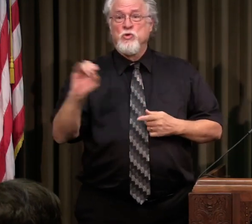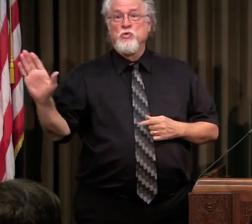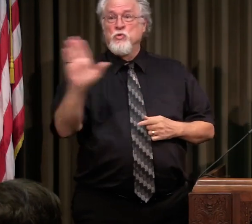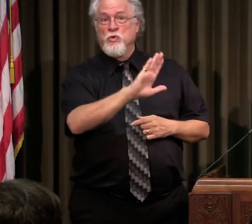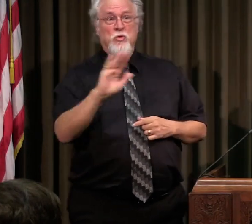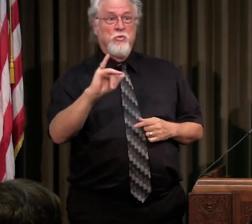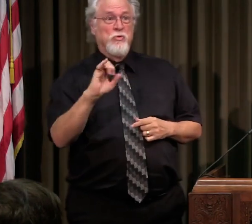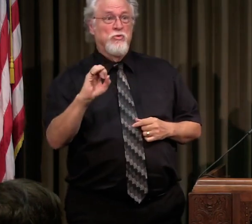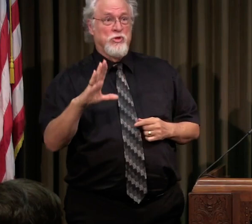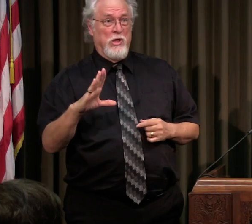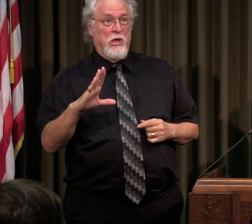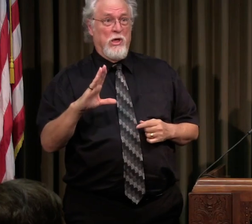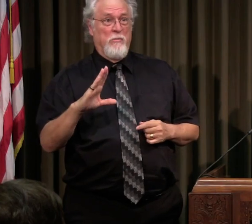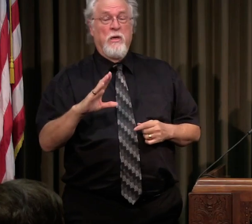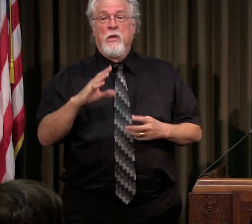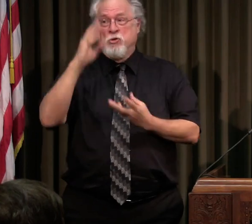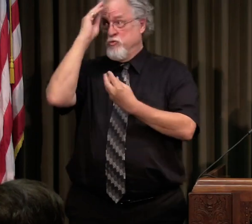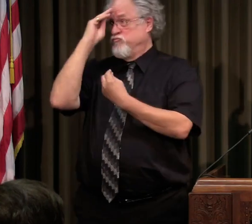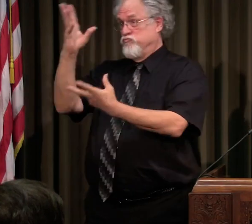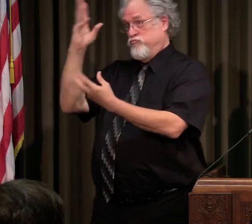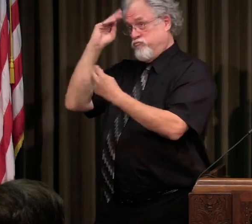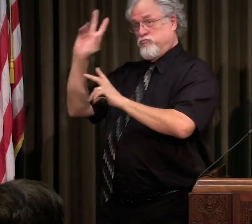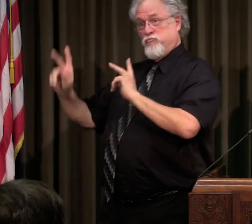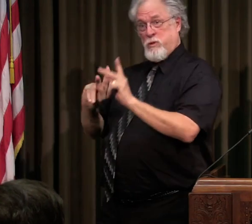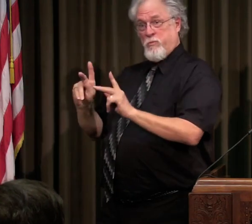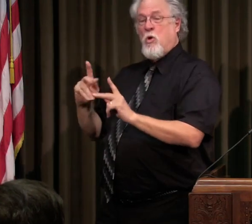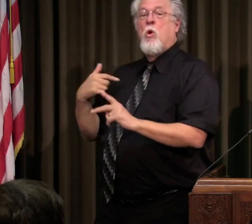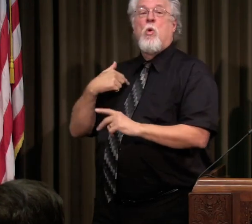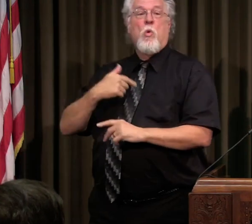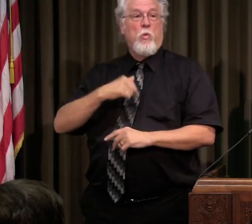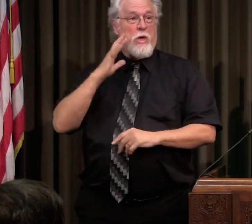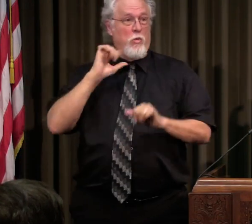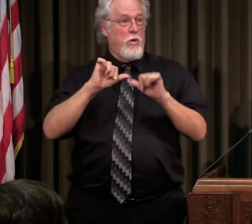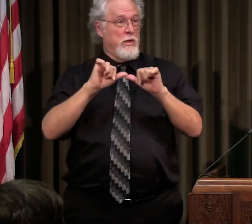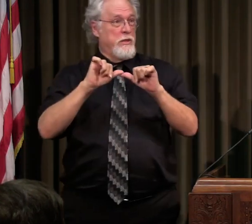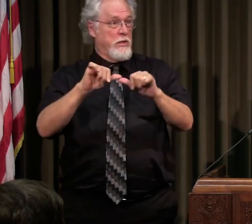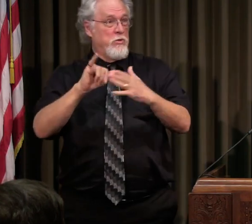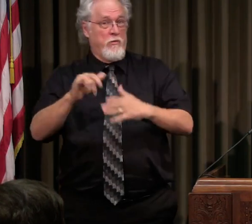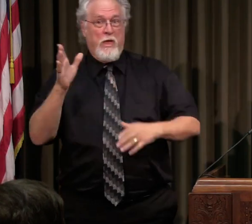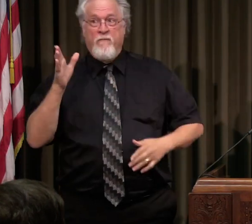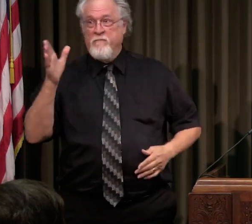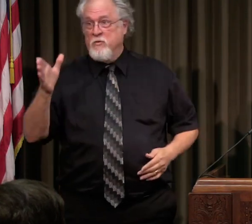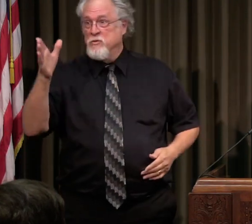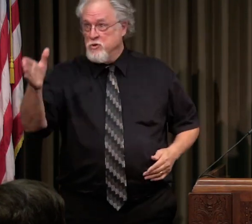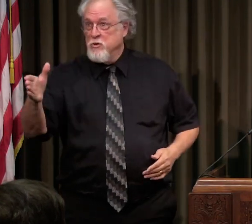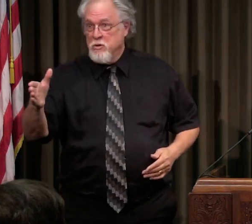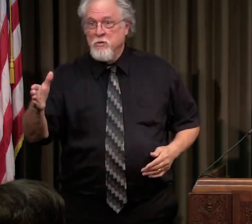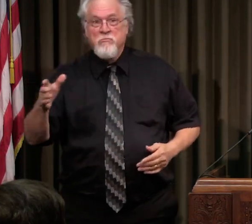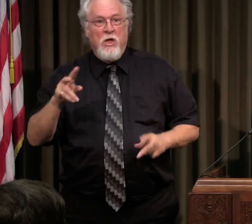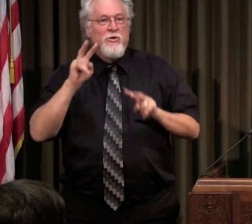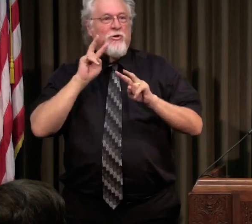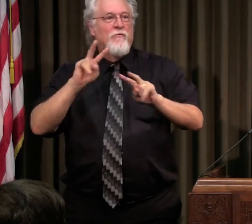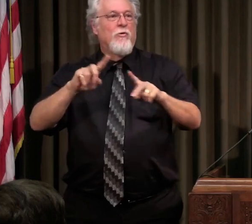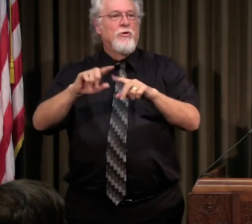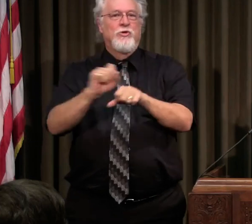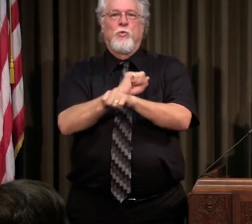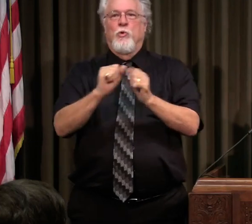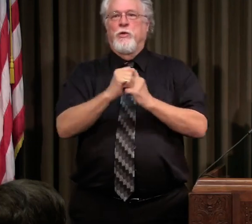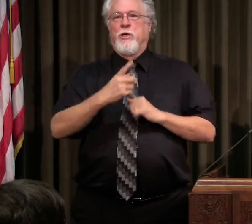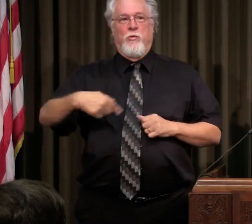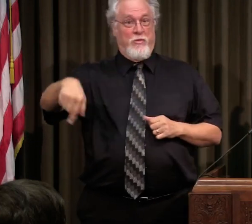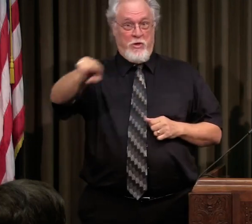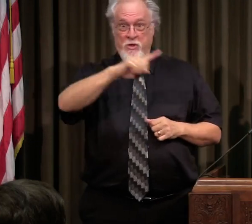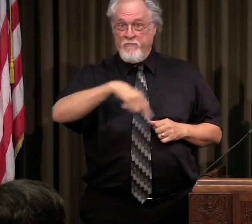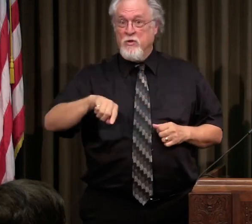job and keep the people informed. And we're going to continue to do that in the future. And I look forward to working with you, all of you,